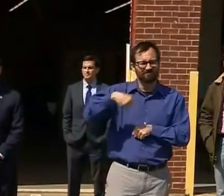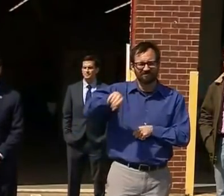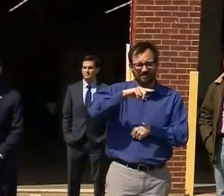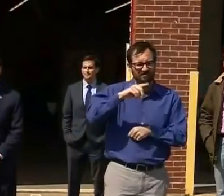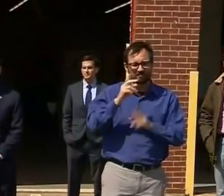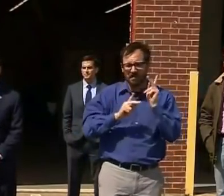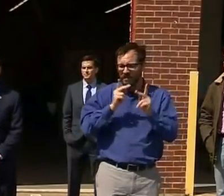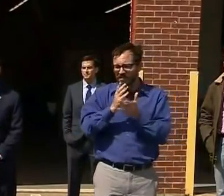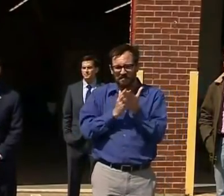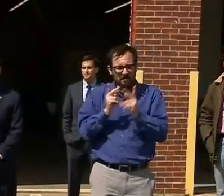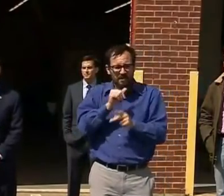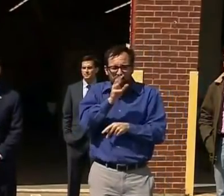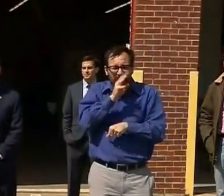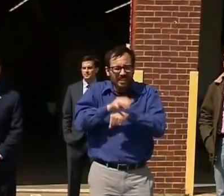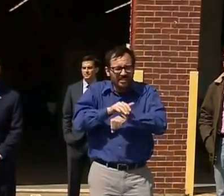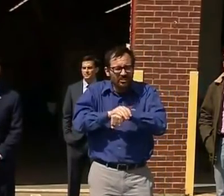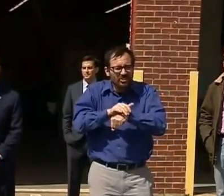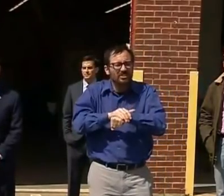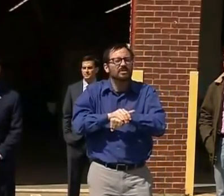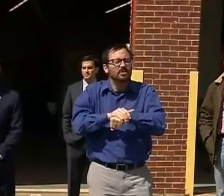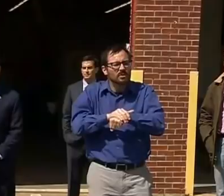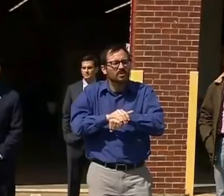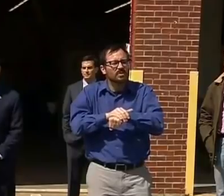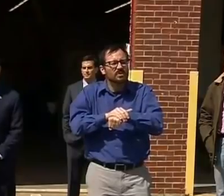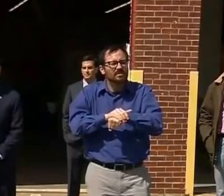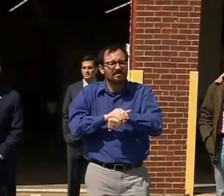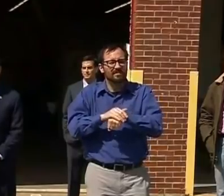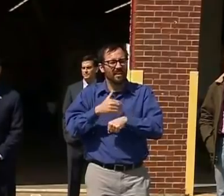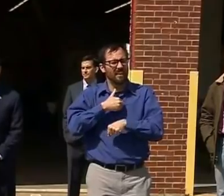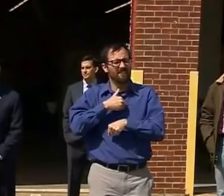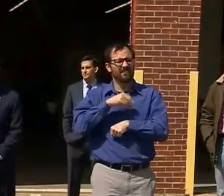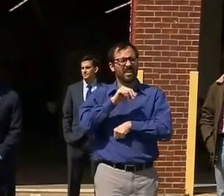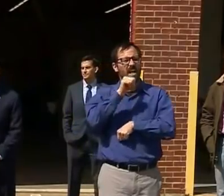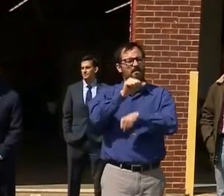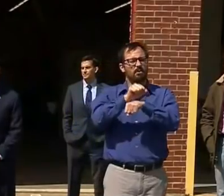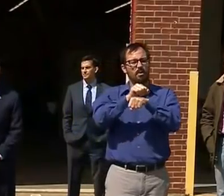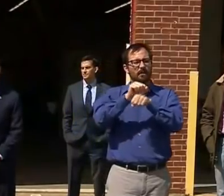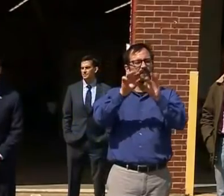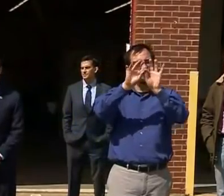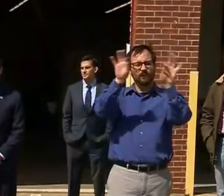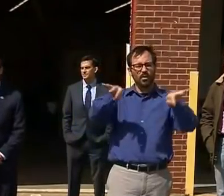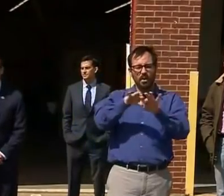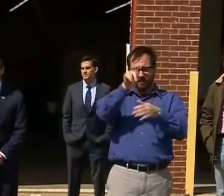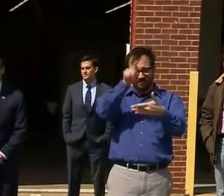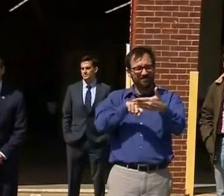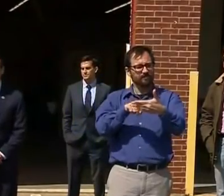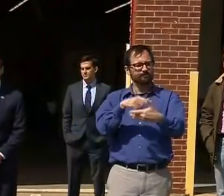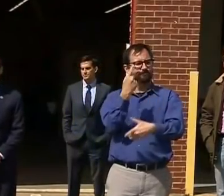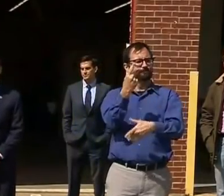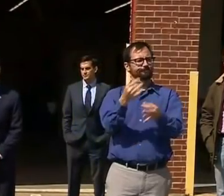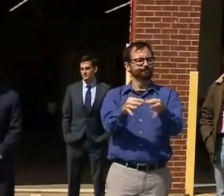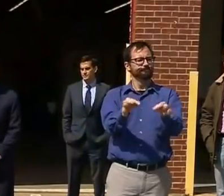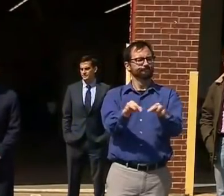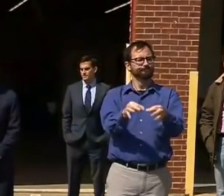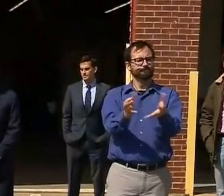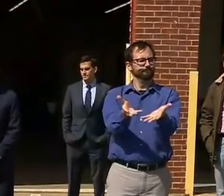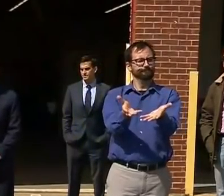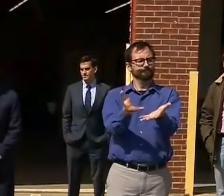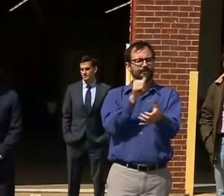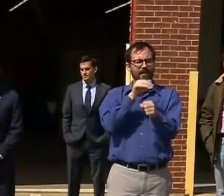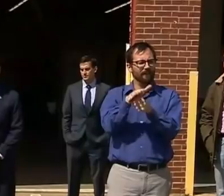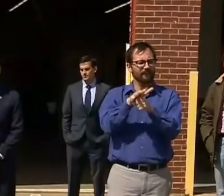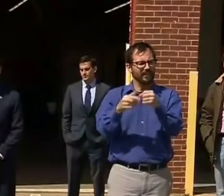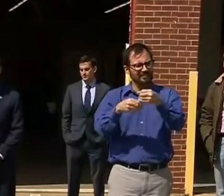UI form is not available in multiple languages like the rest of the mass.gov website is. The Department of Unemployment